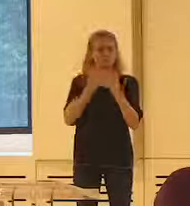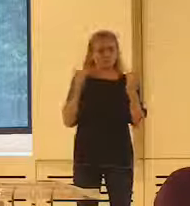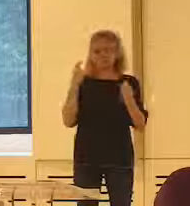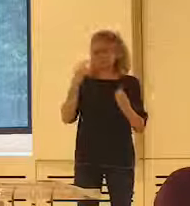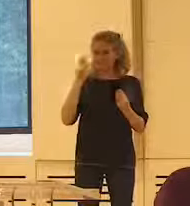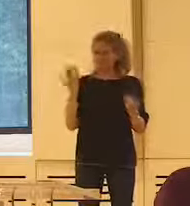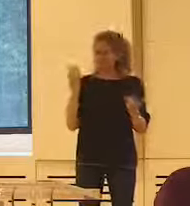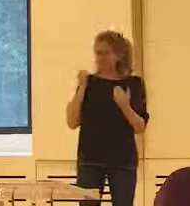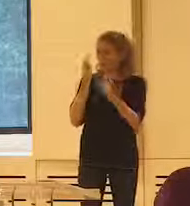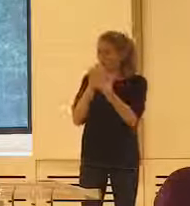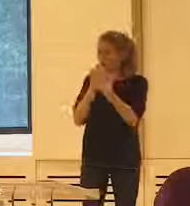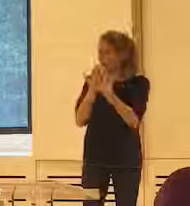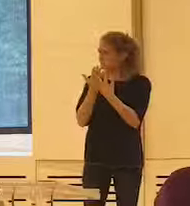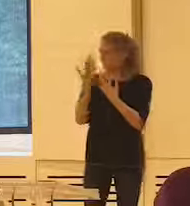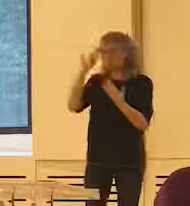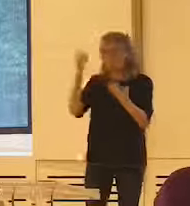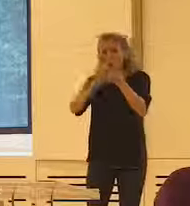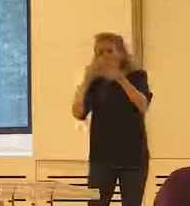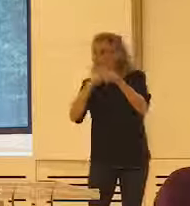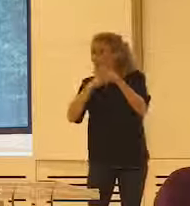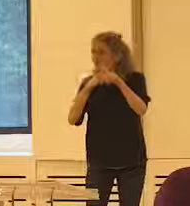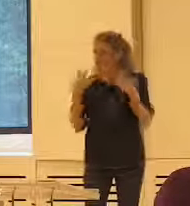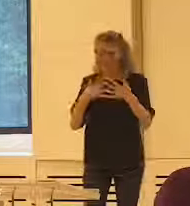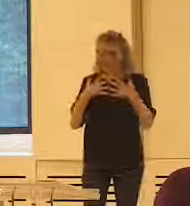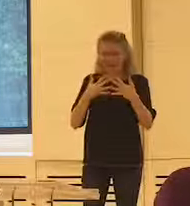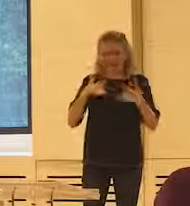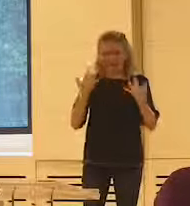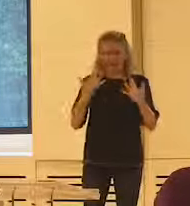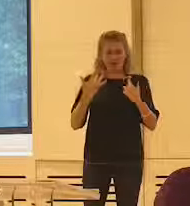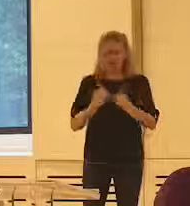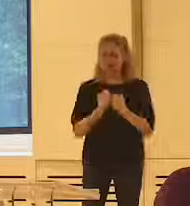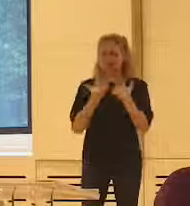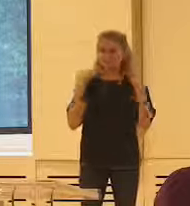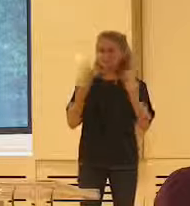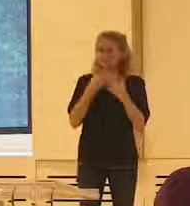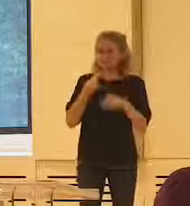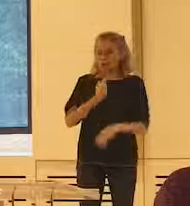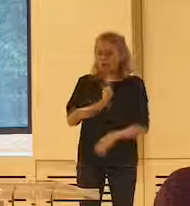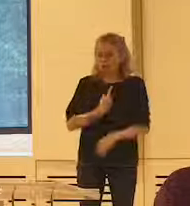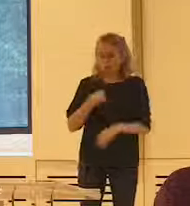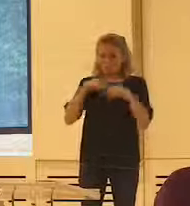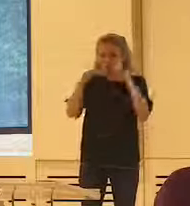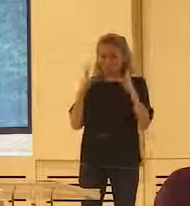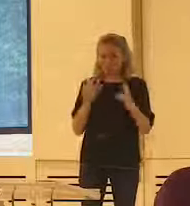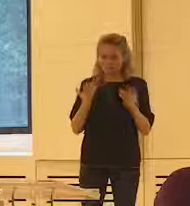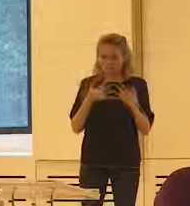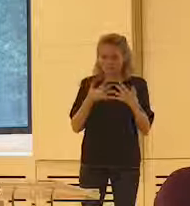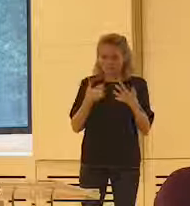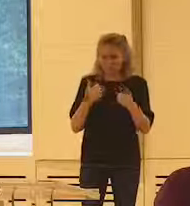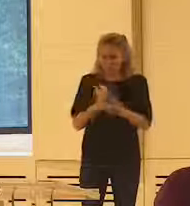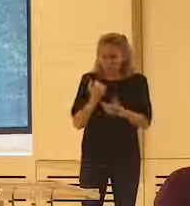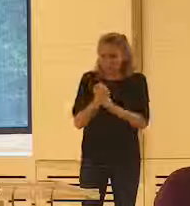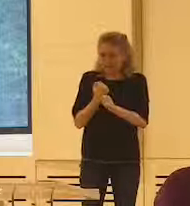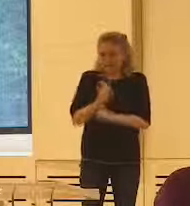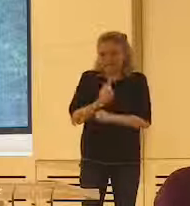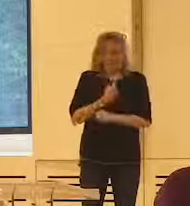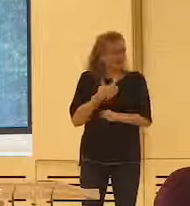inspirational quotes. So deaf people can't access that. If they can't access the English so well, they're stuck at home